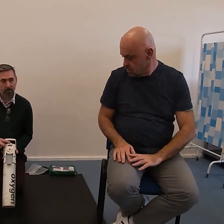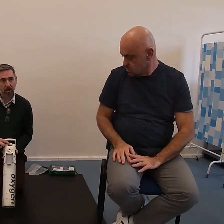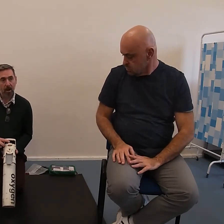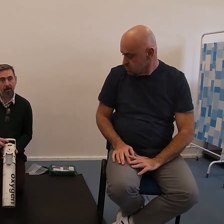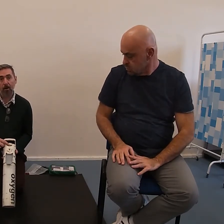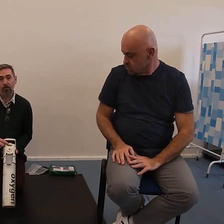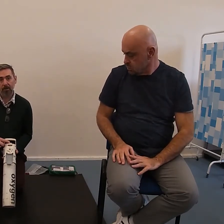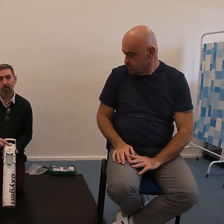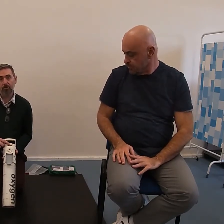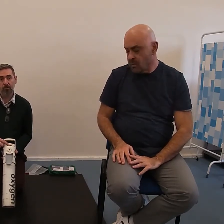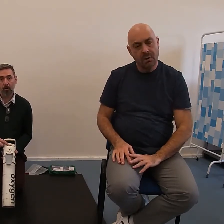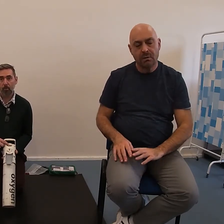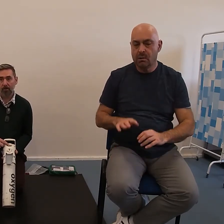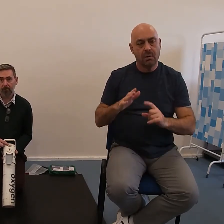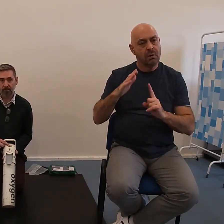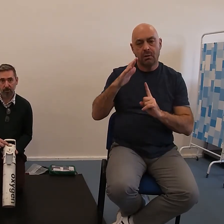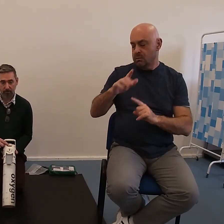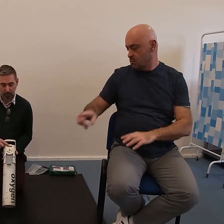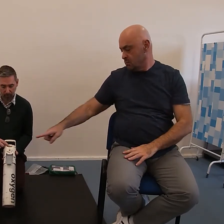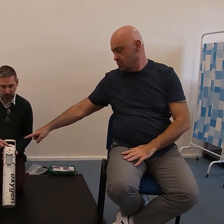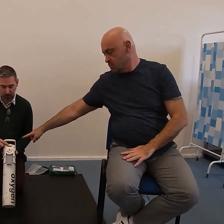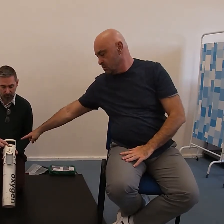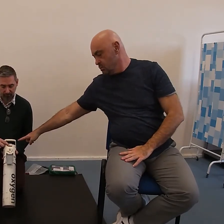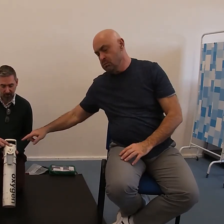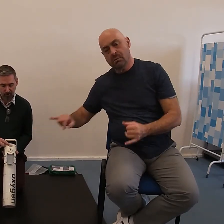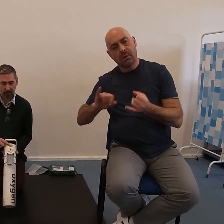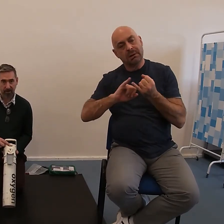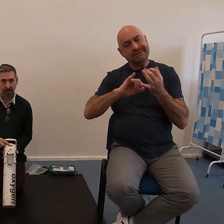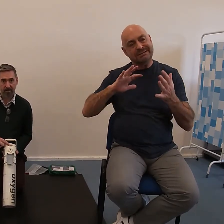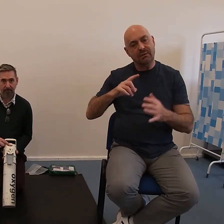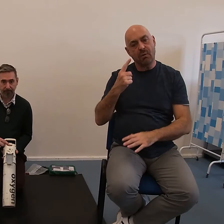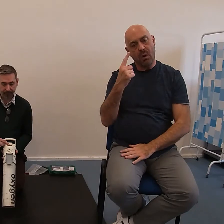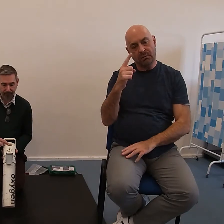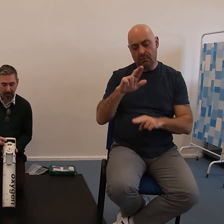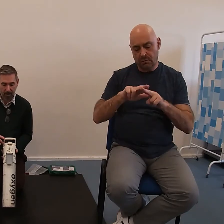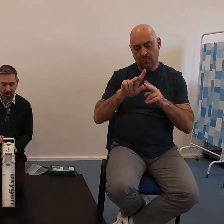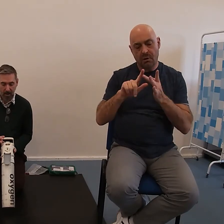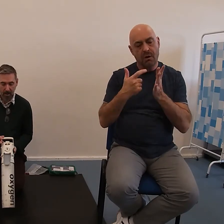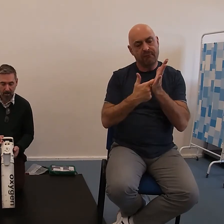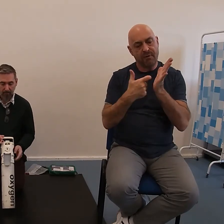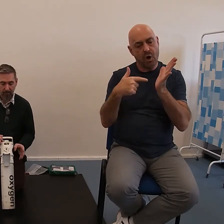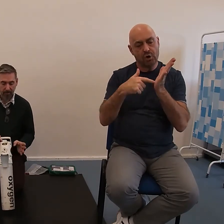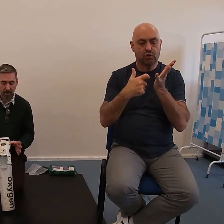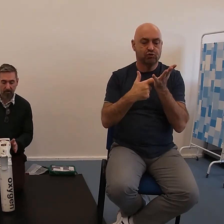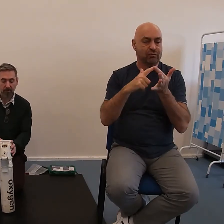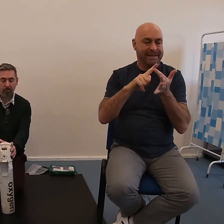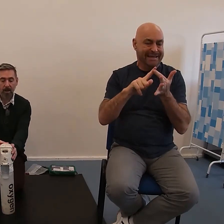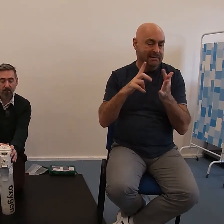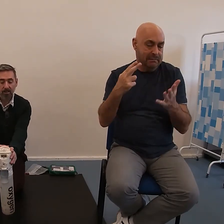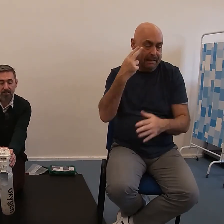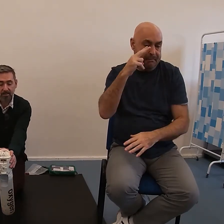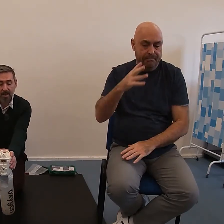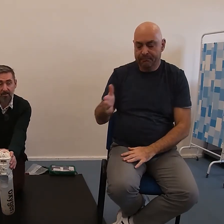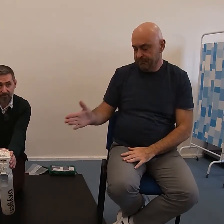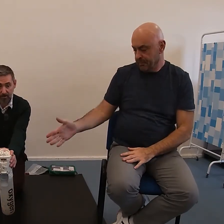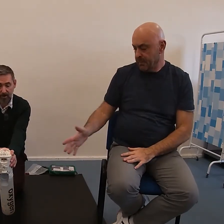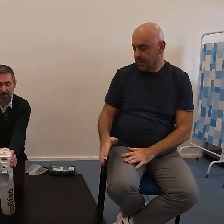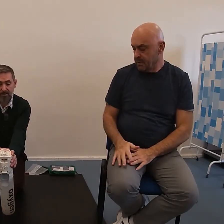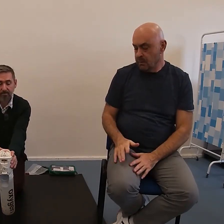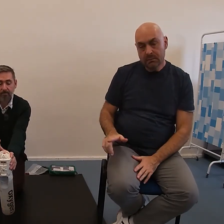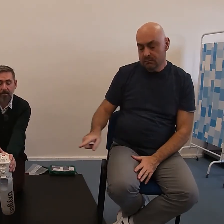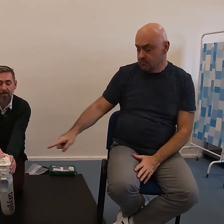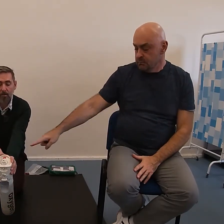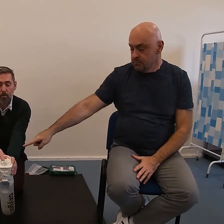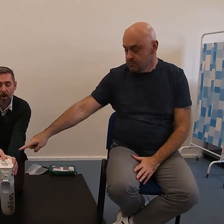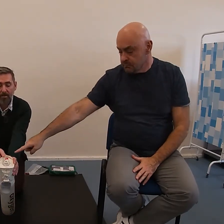We always and only use the top one, the silver one, which is called a fir tree connector. To actually set the flow